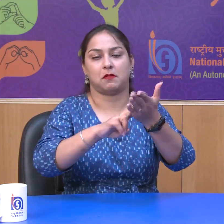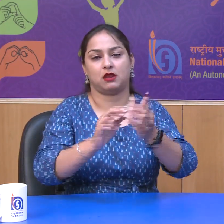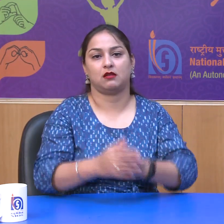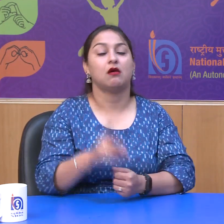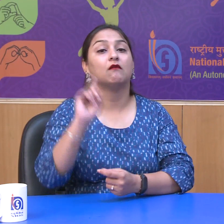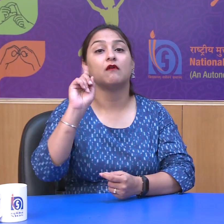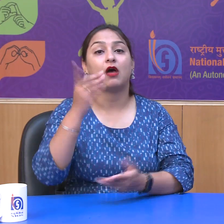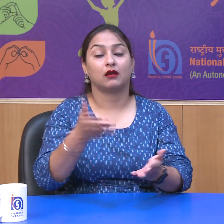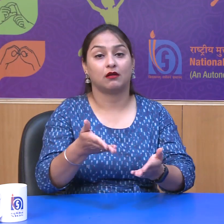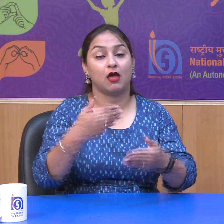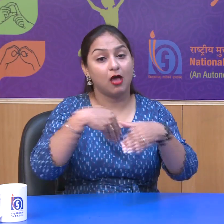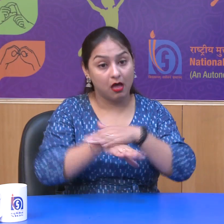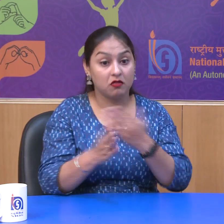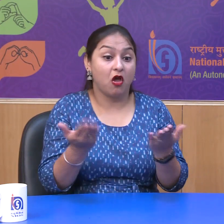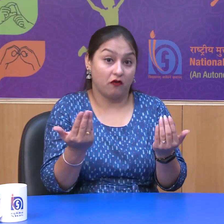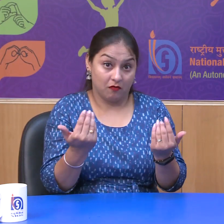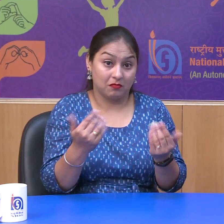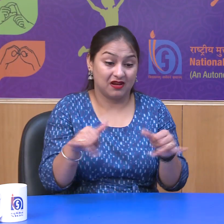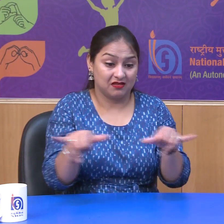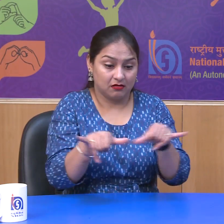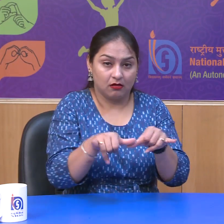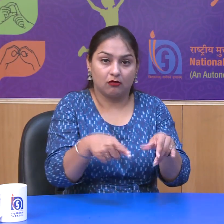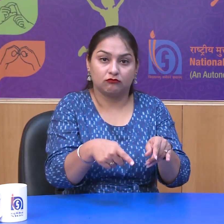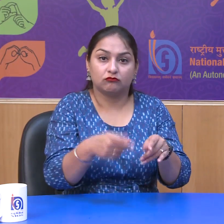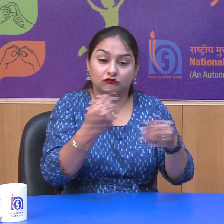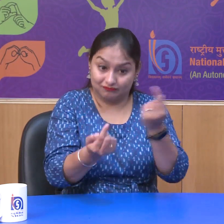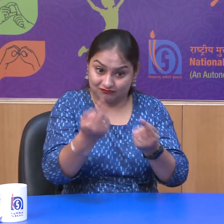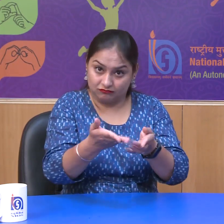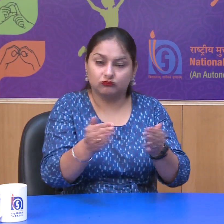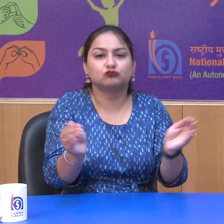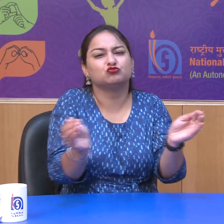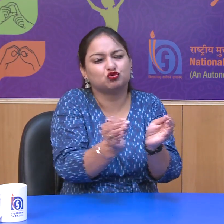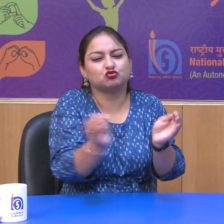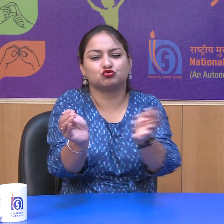where availability of land for cultivation is very limited,